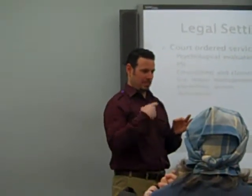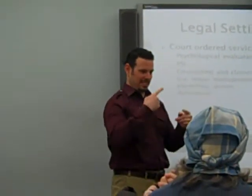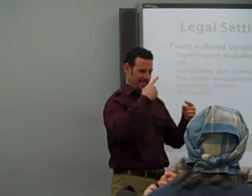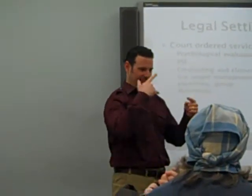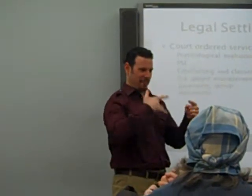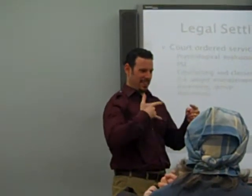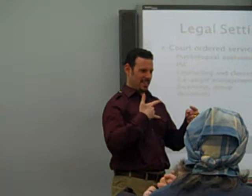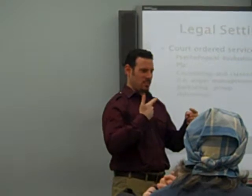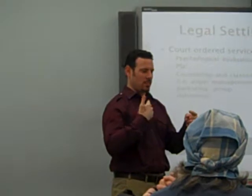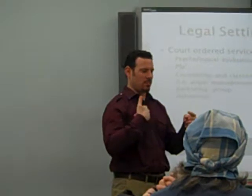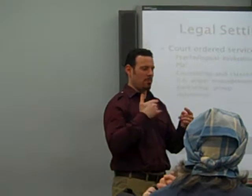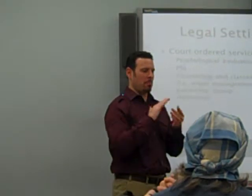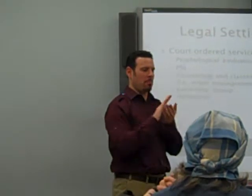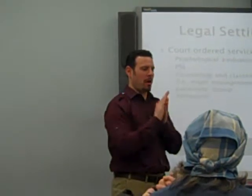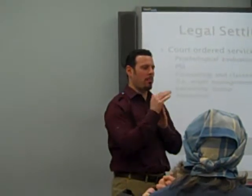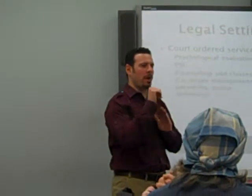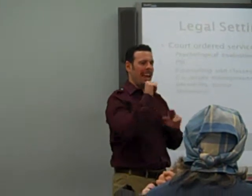Me as an interpreter,